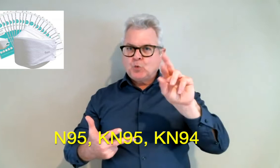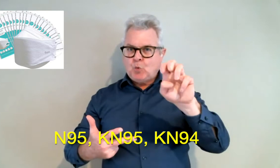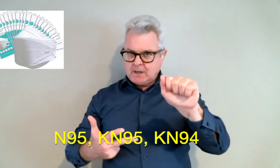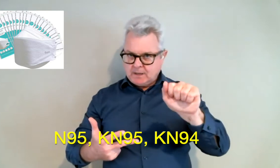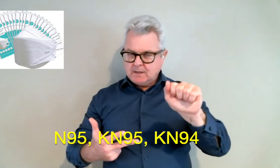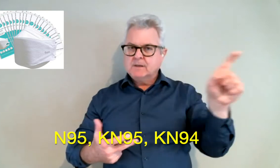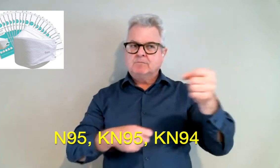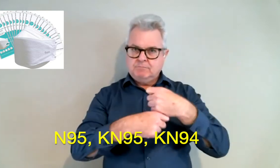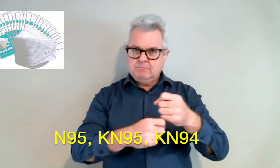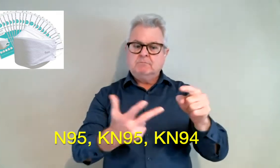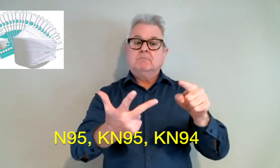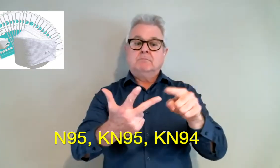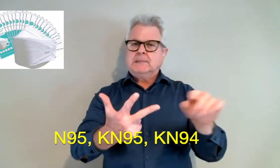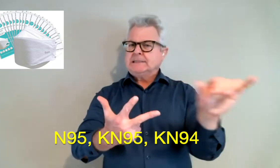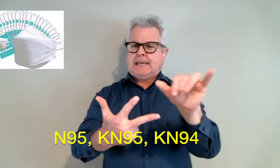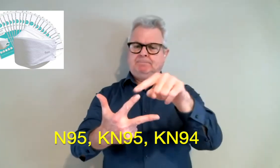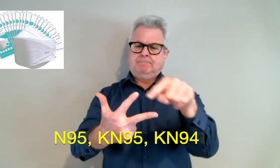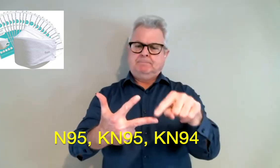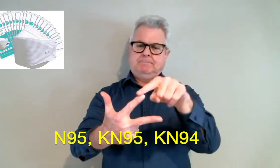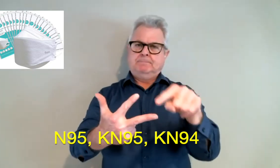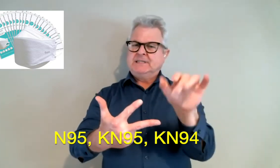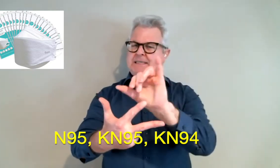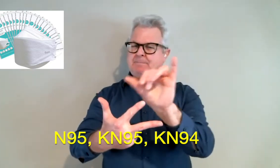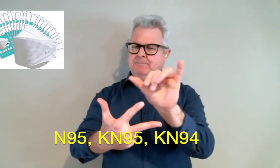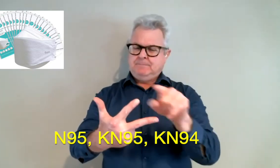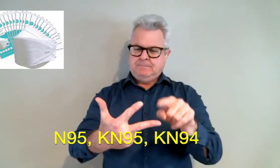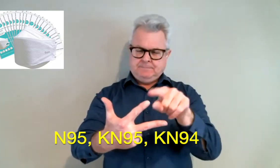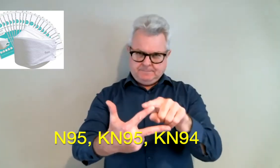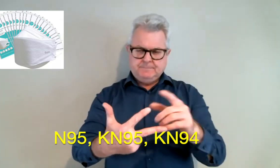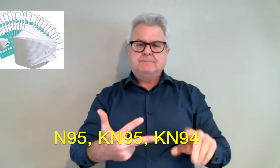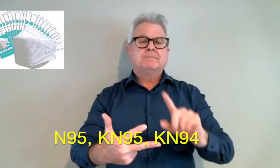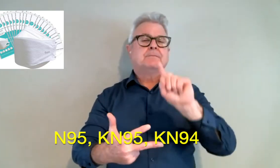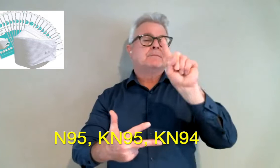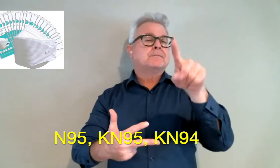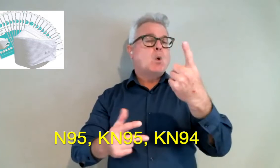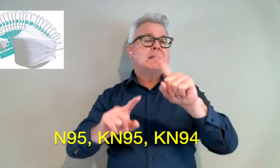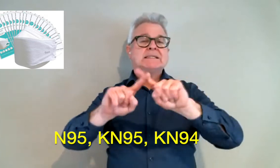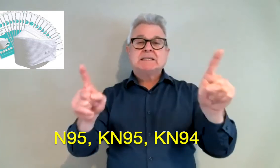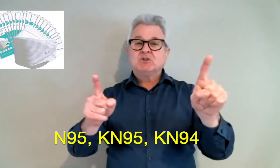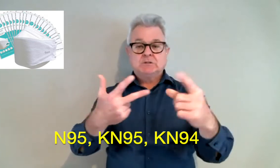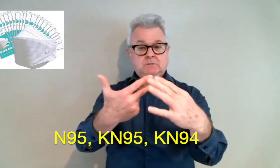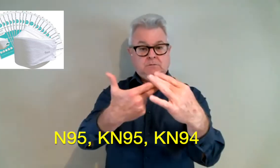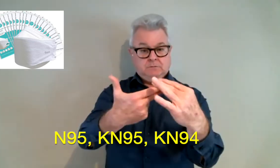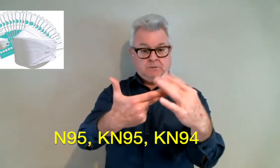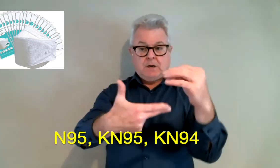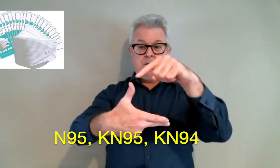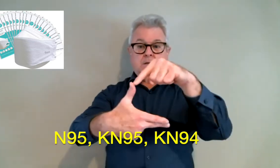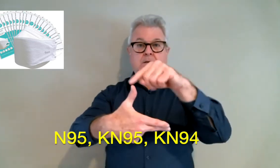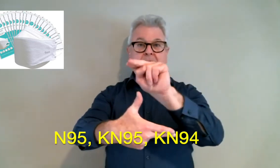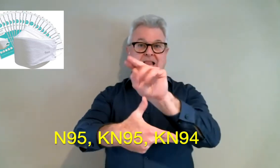is a Korean-made mask. And it's the same as the KN95, but the only difference is